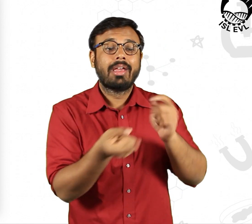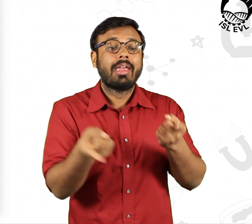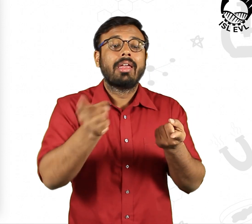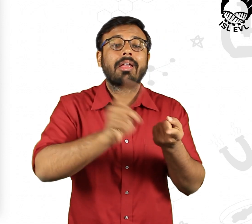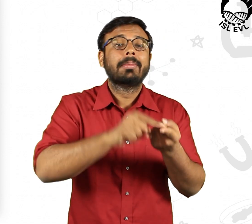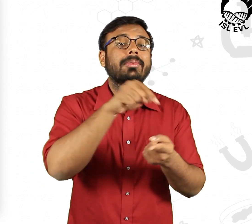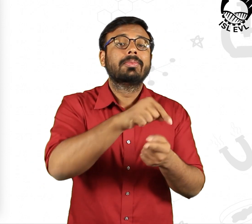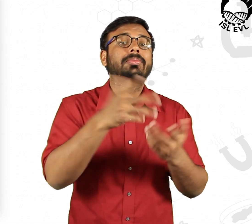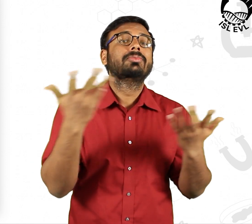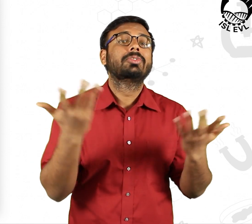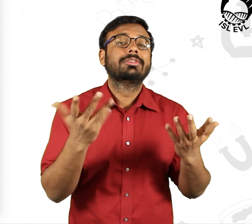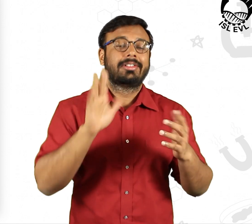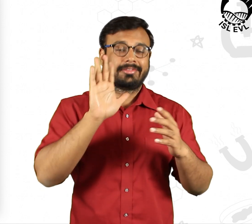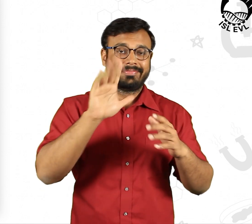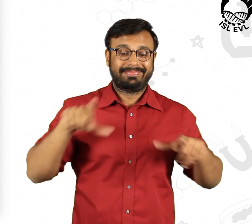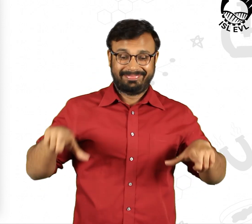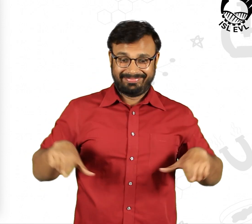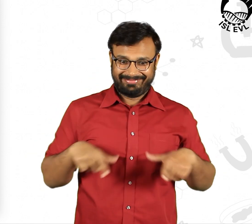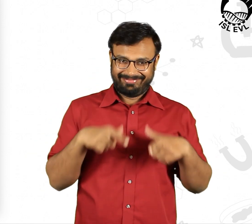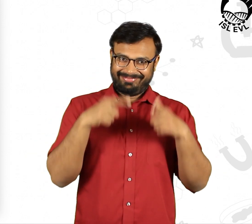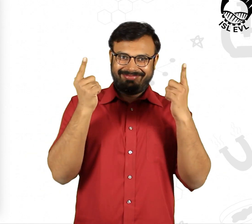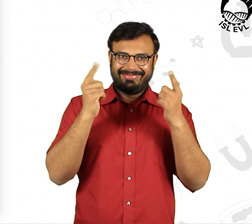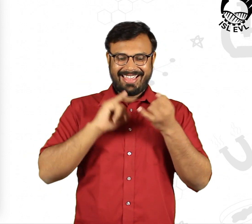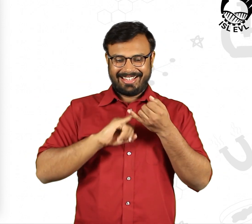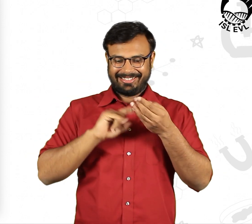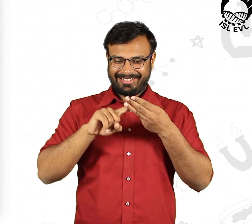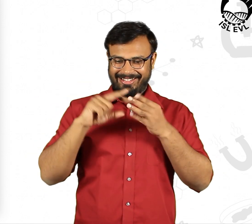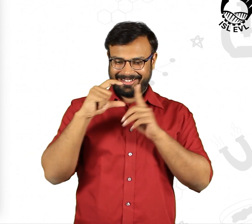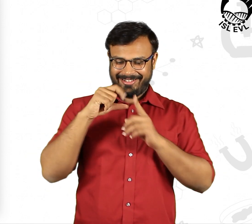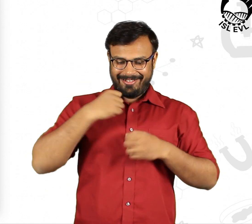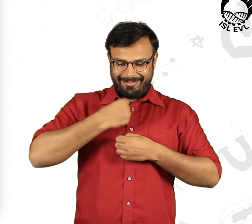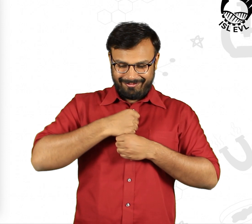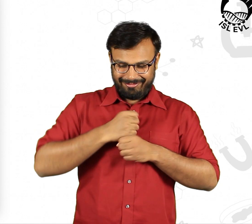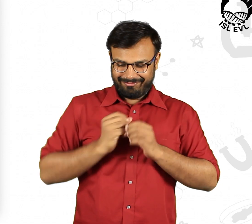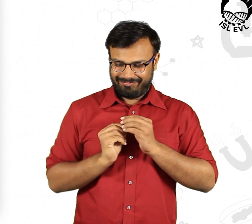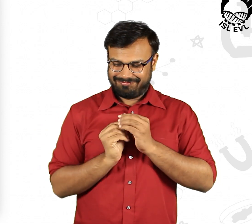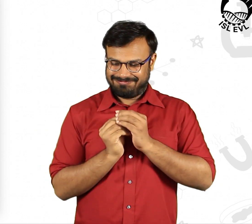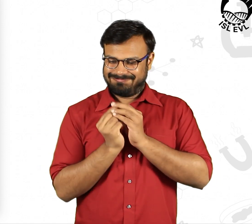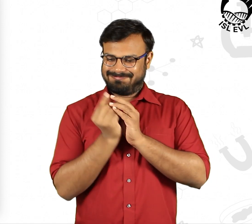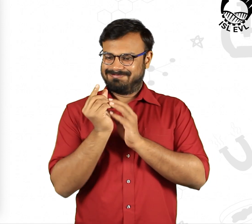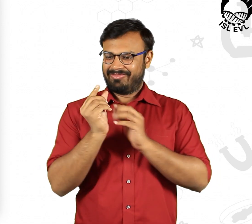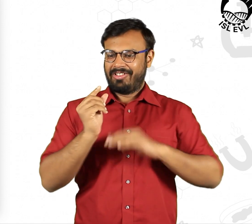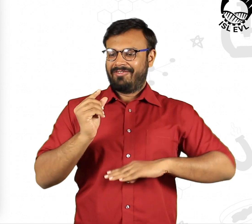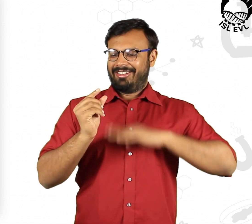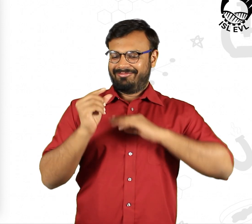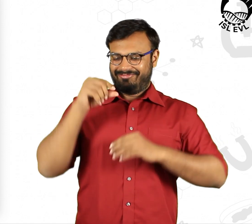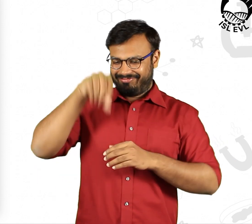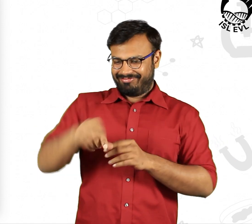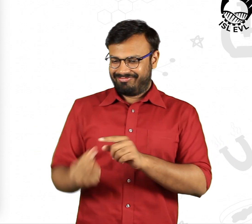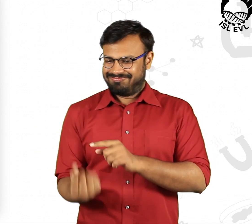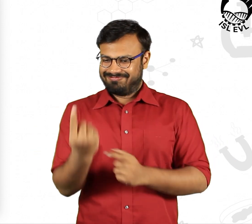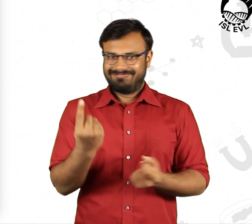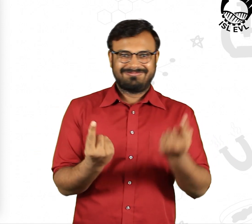tree species not making enough seedlings.